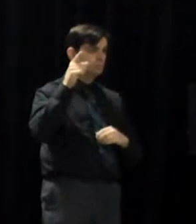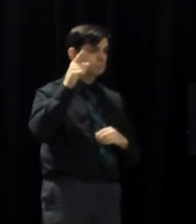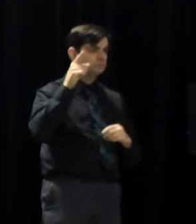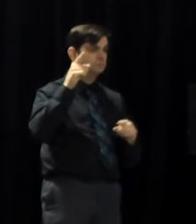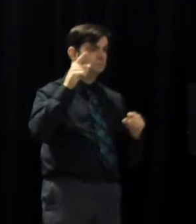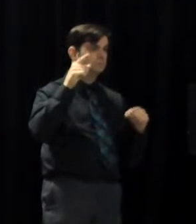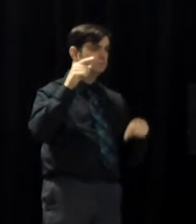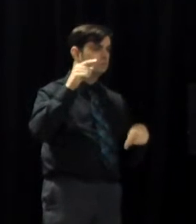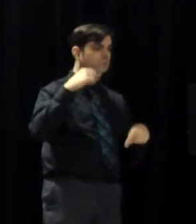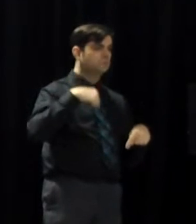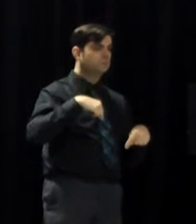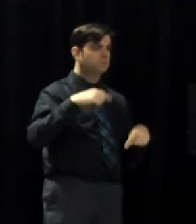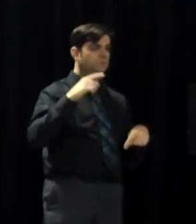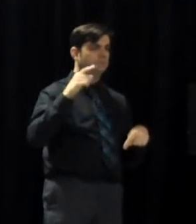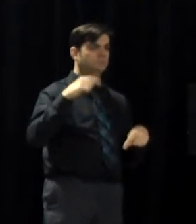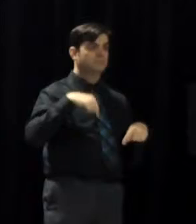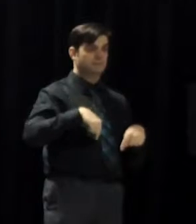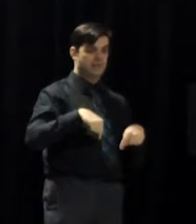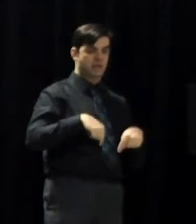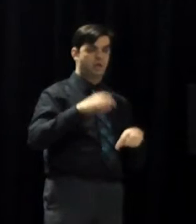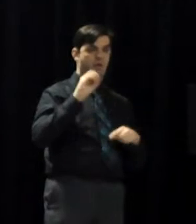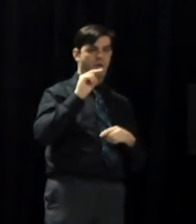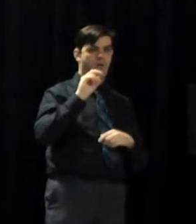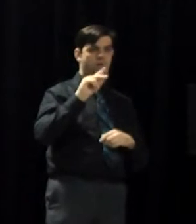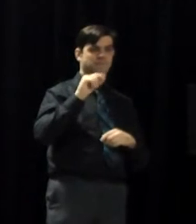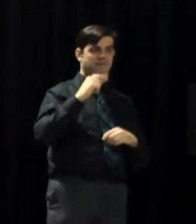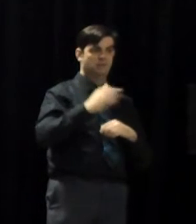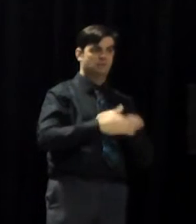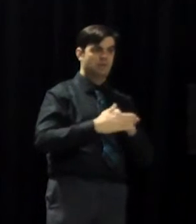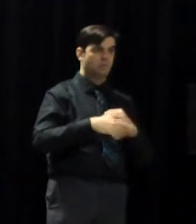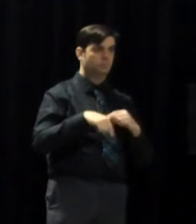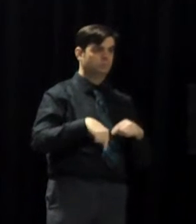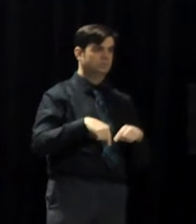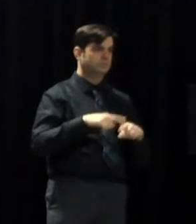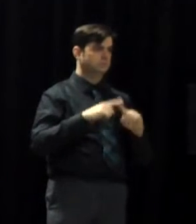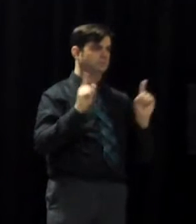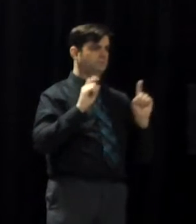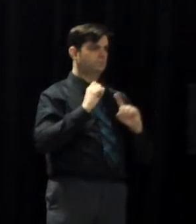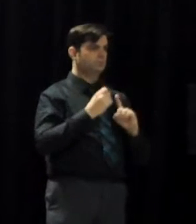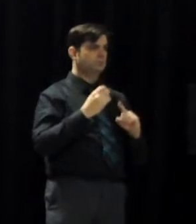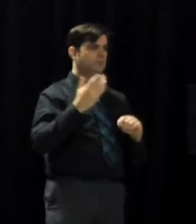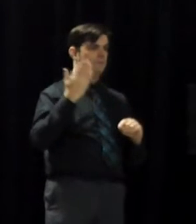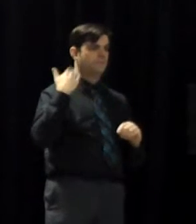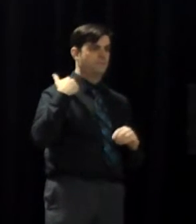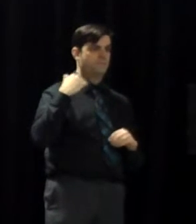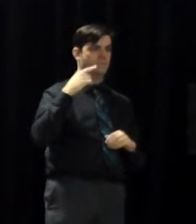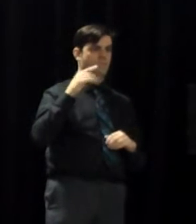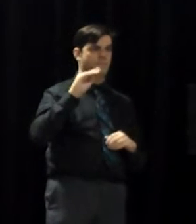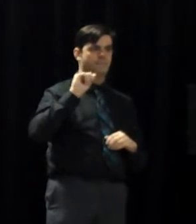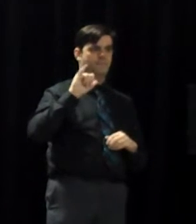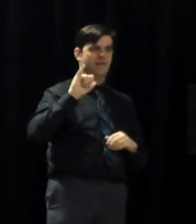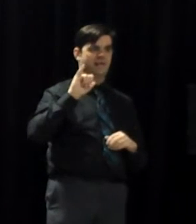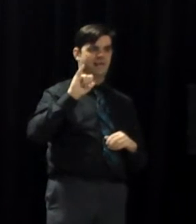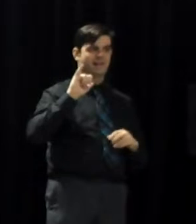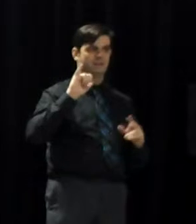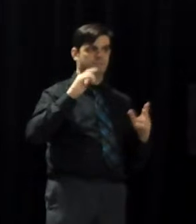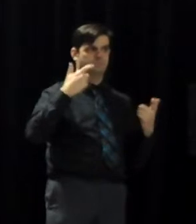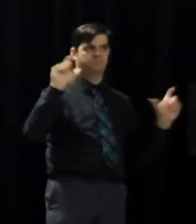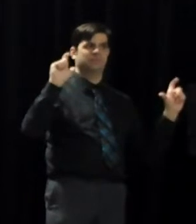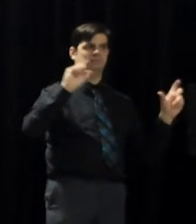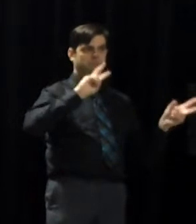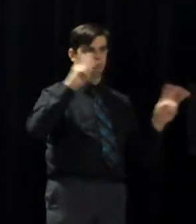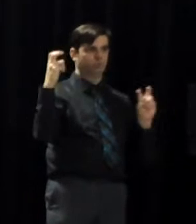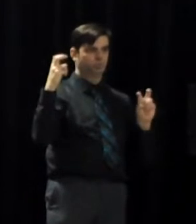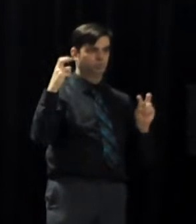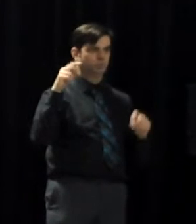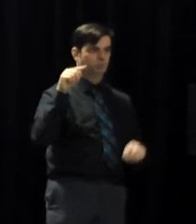And so it's not the same. This was an issue, a very big issue in May. Remember, in May, you put things